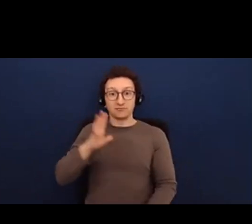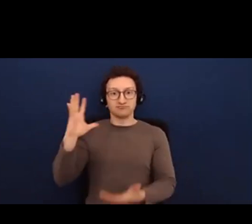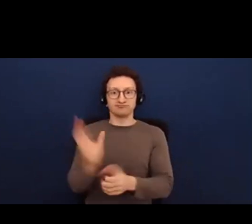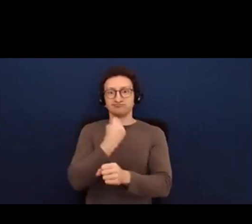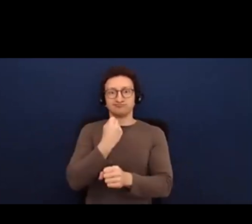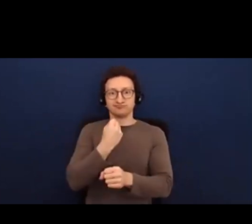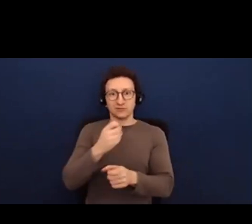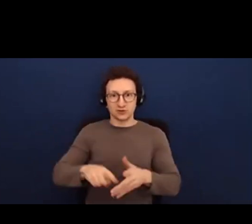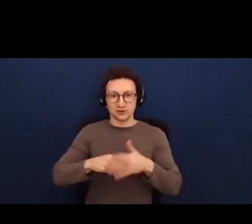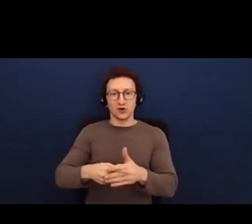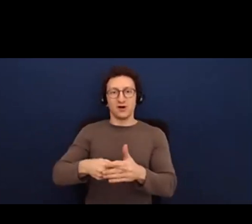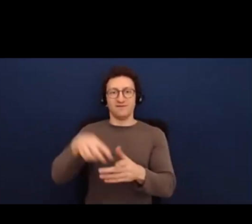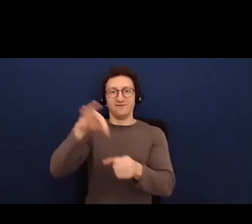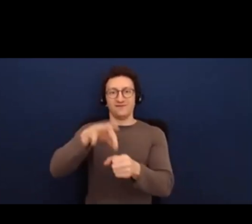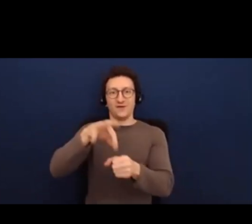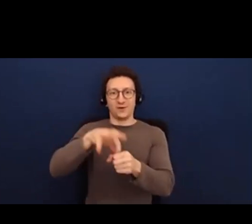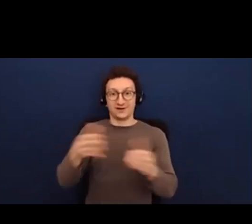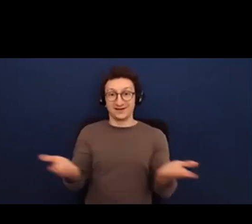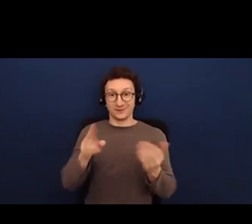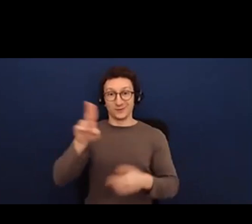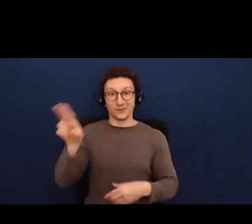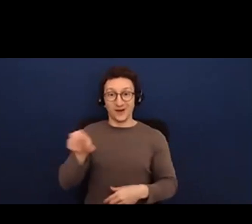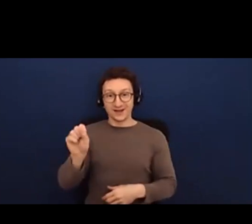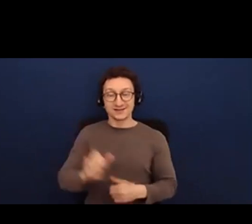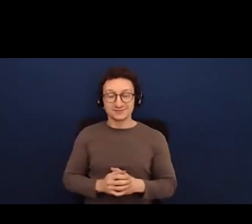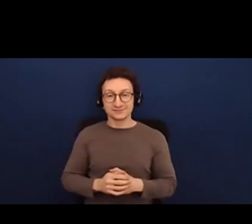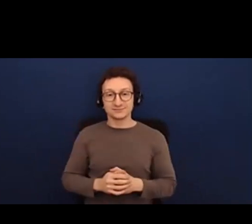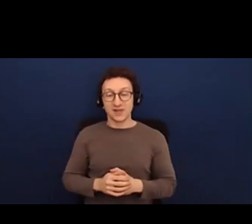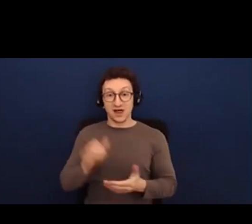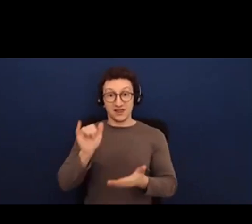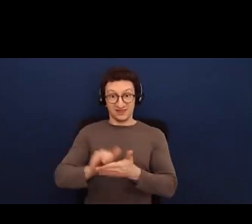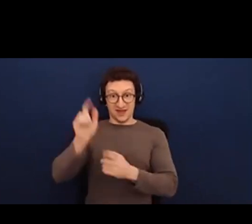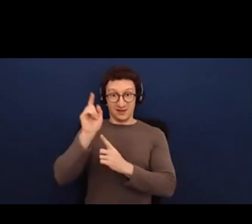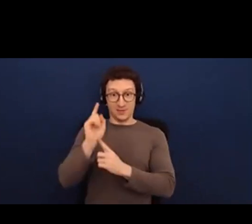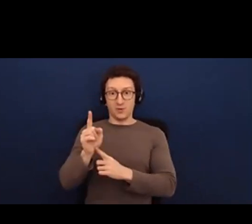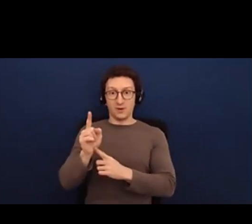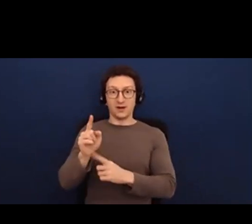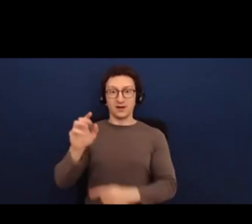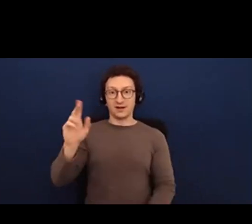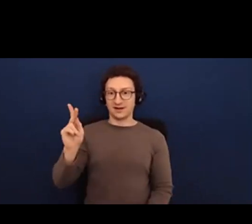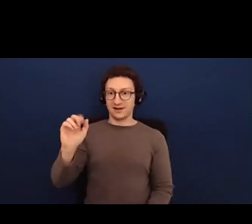a wonderful spiritual moment in which Mordecai Kaplan proclaimed